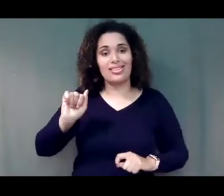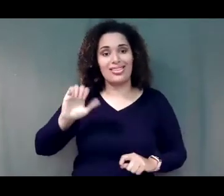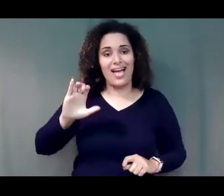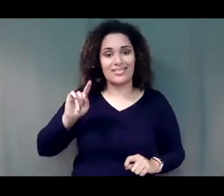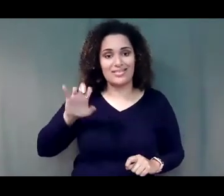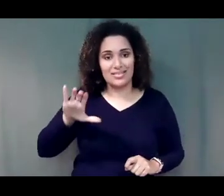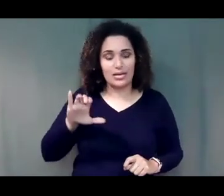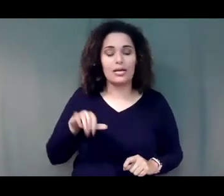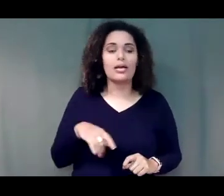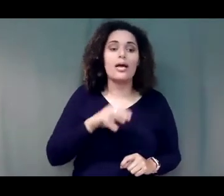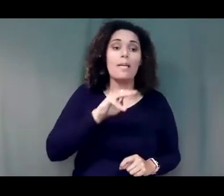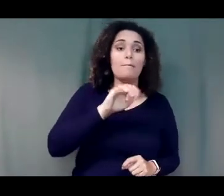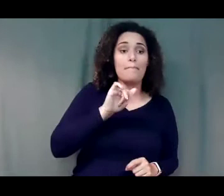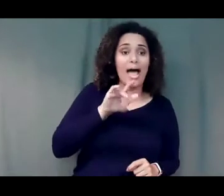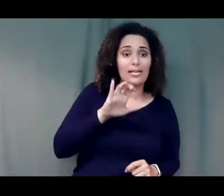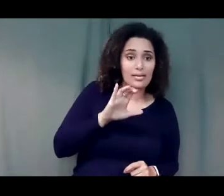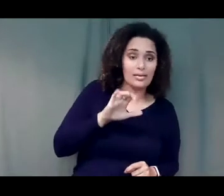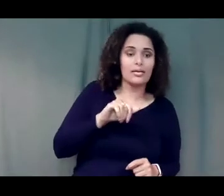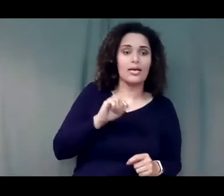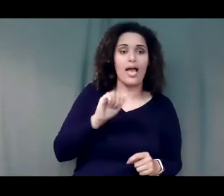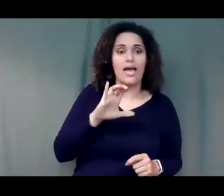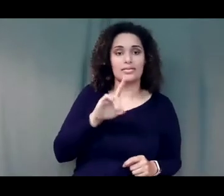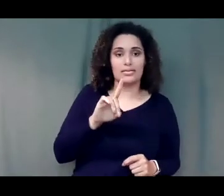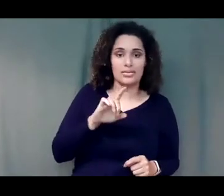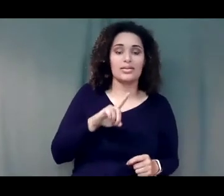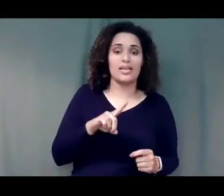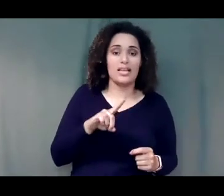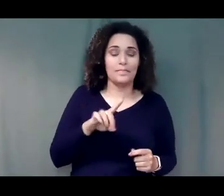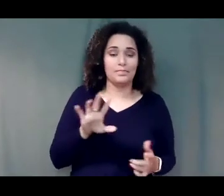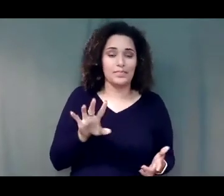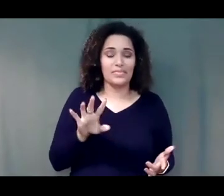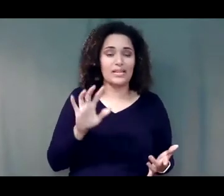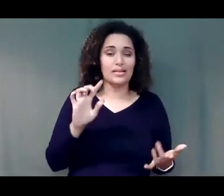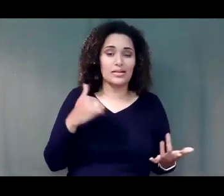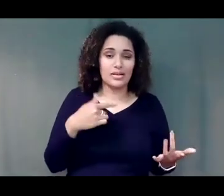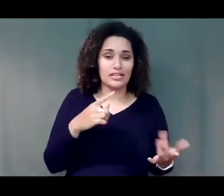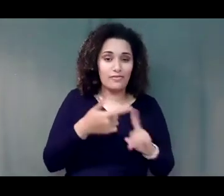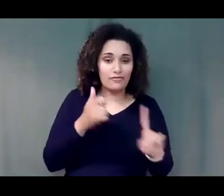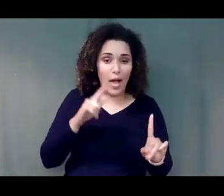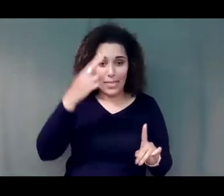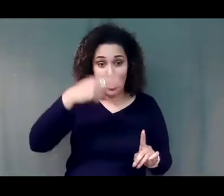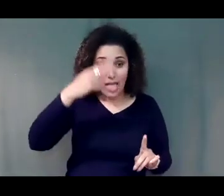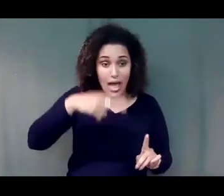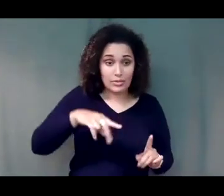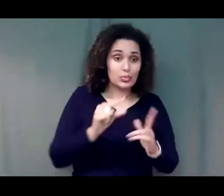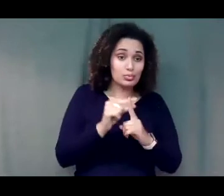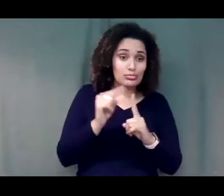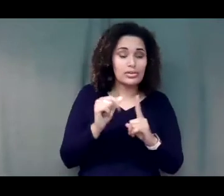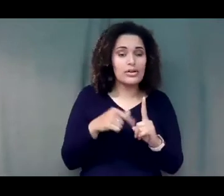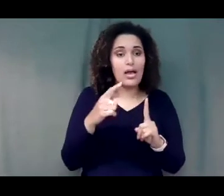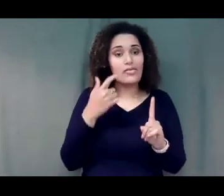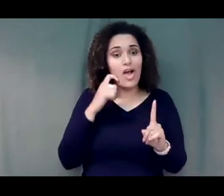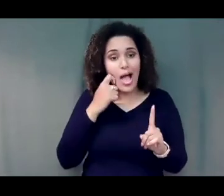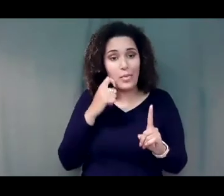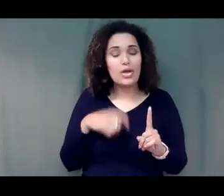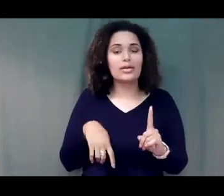sharp, crisp acid. It's called malic because it's from the Latin root malus, which is like the word that you use for apple. And